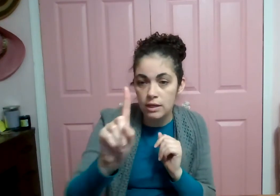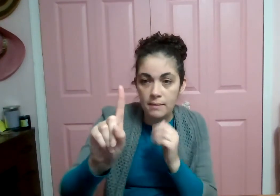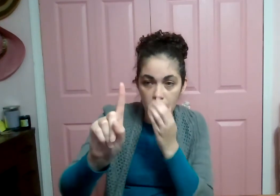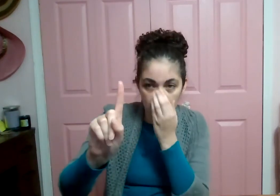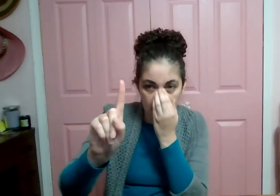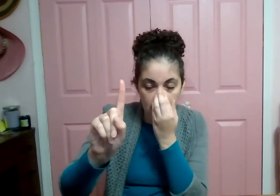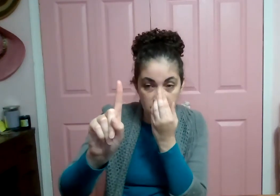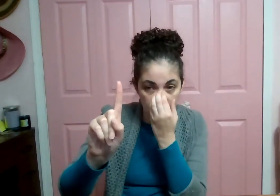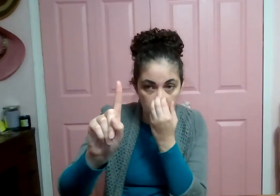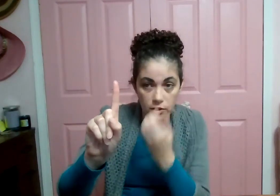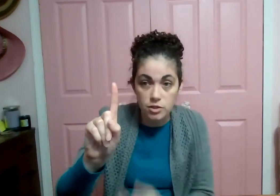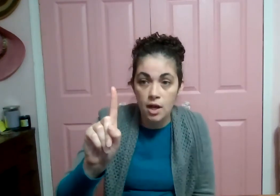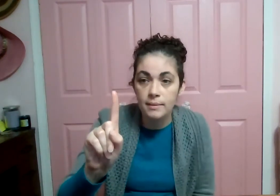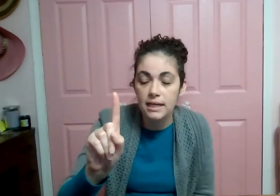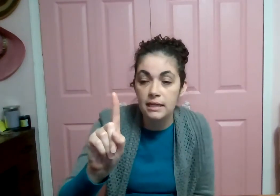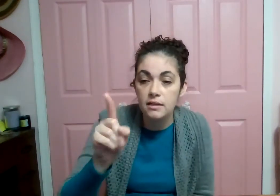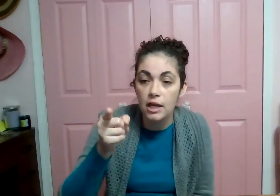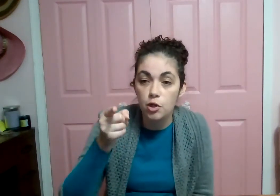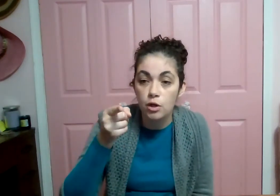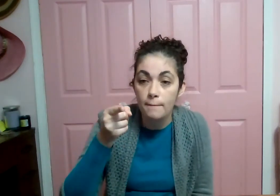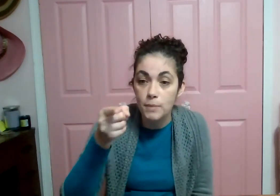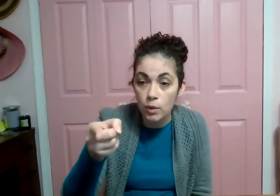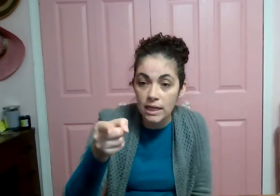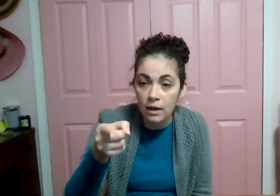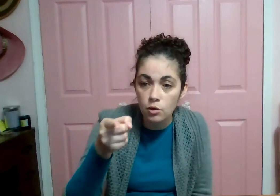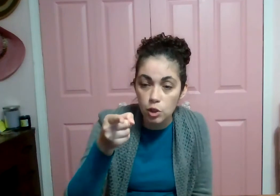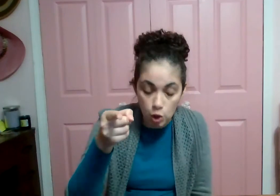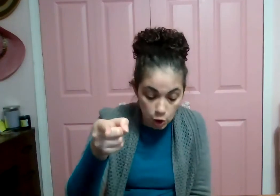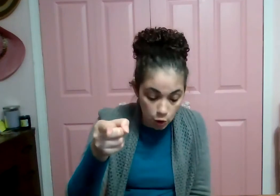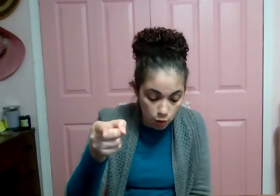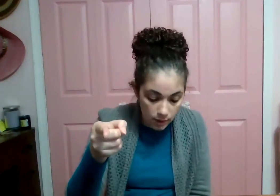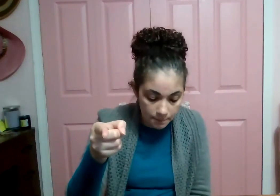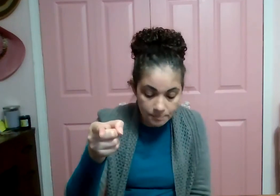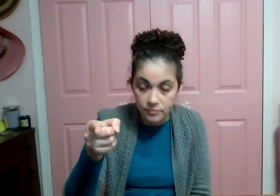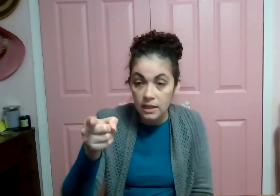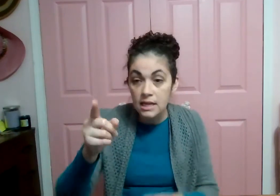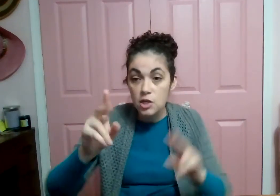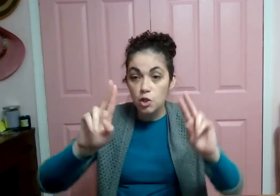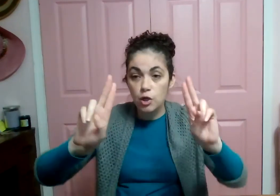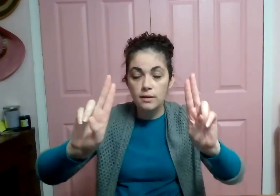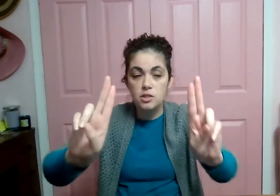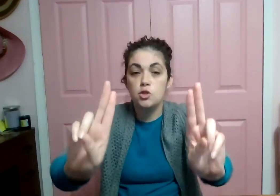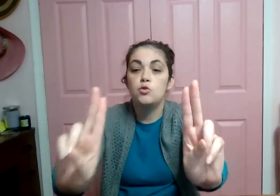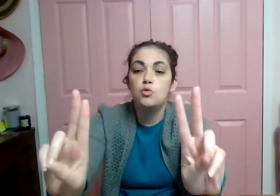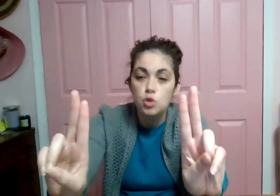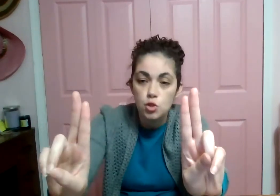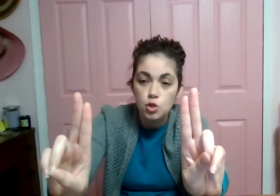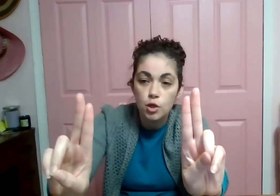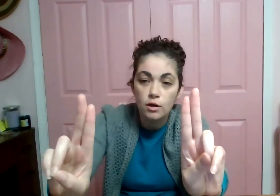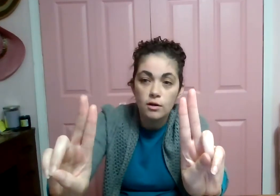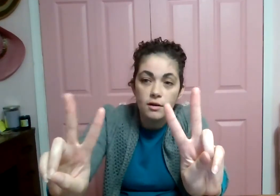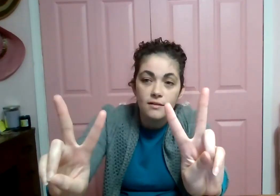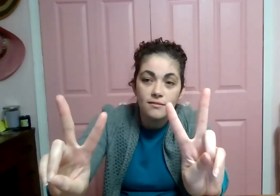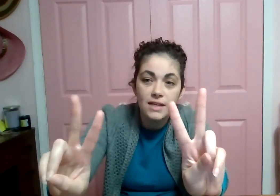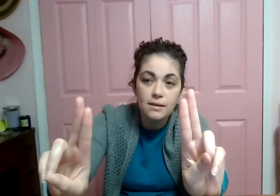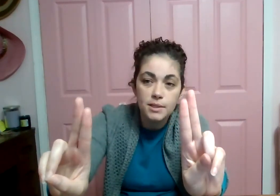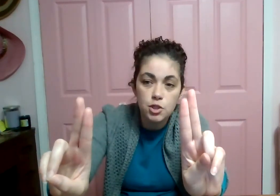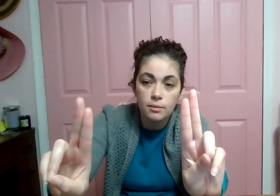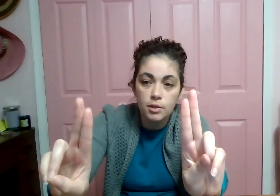you're going to make your index finger on your dominant hand and you're going to point out you. You're going to do your V, but you're going to put